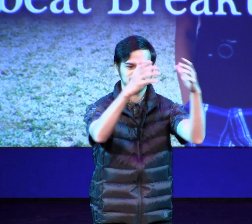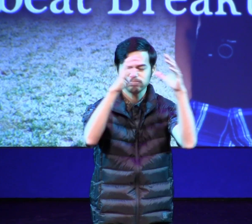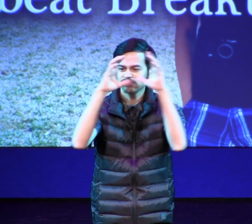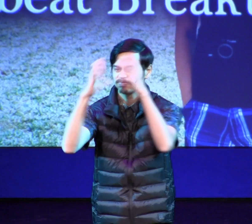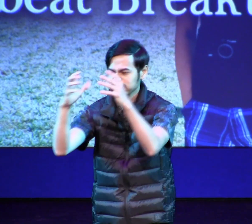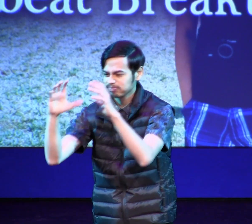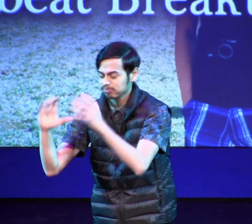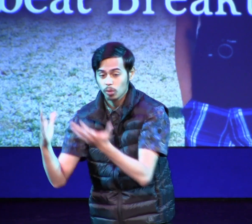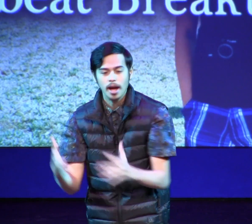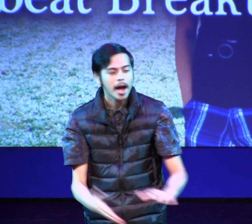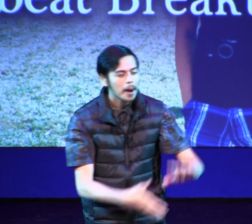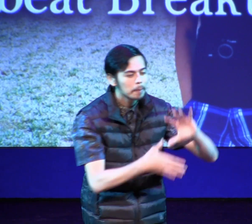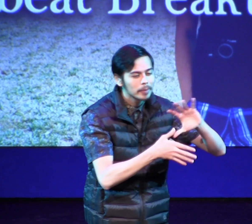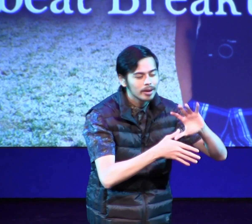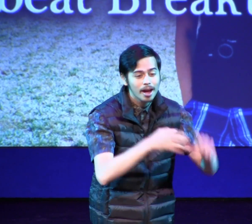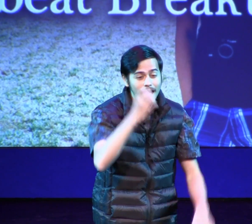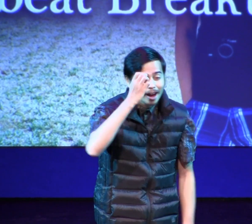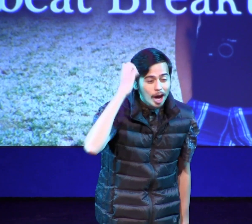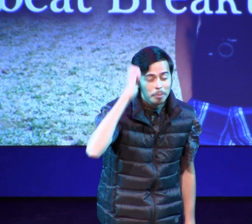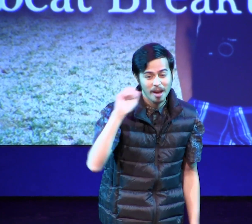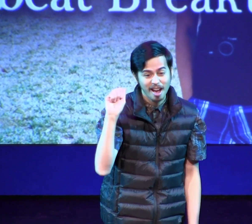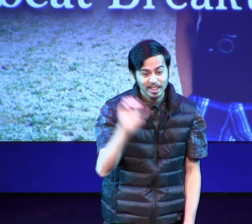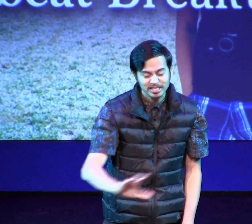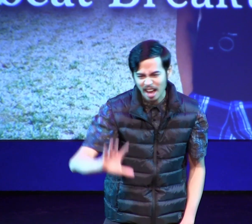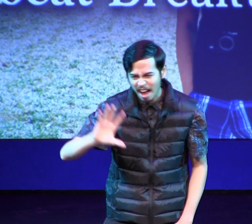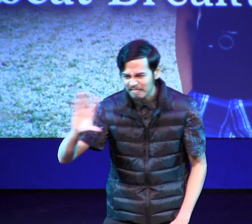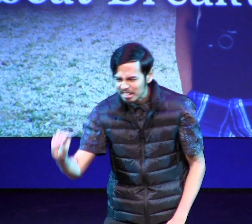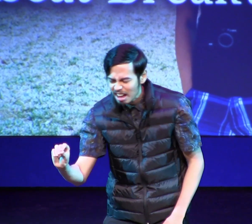I began to notice that as we were grouped, it was dependent on the continent,